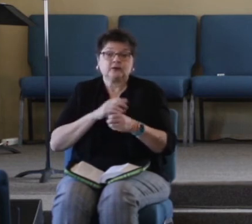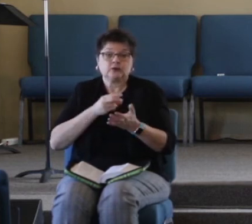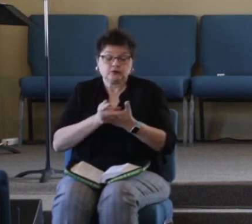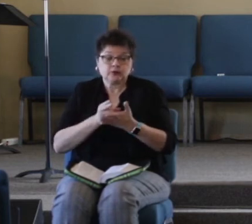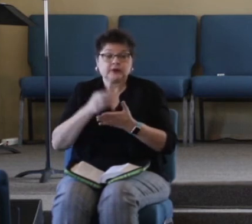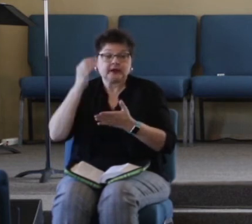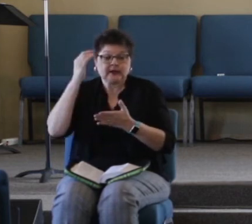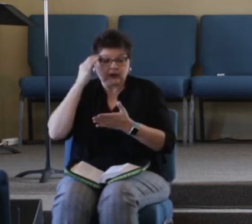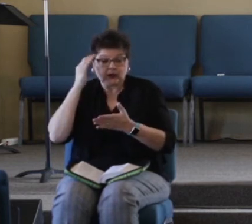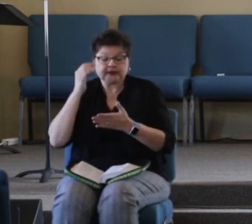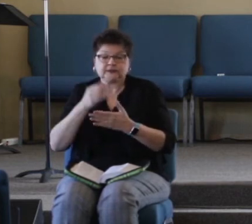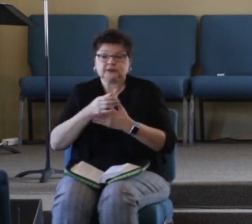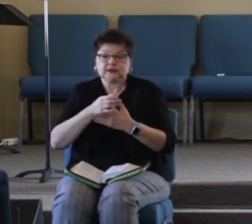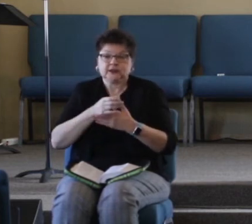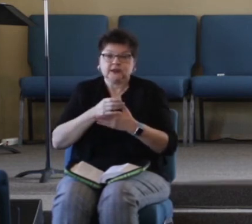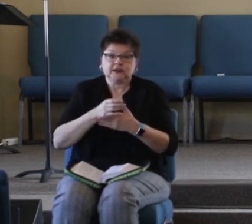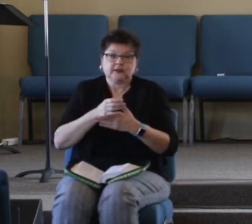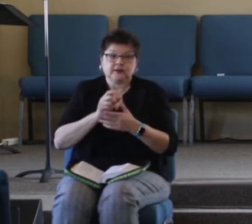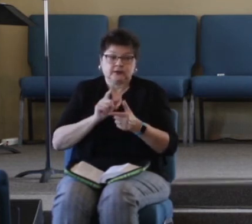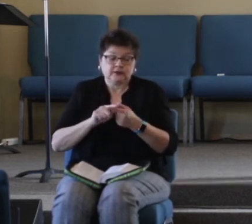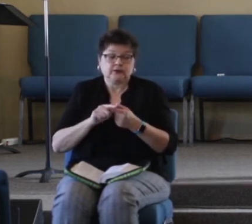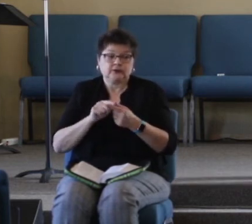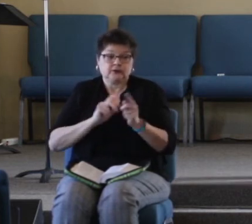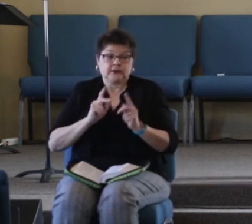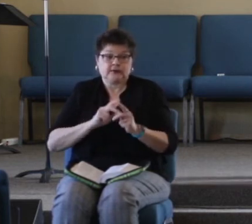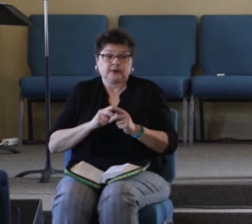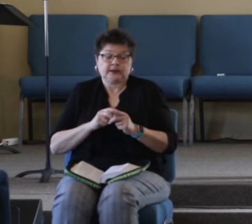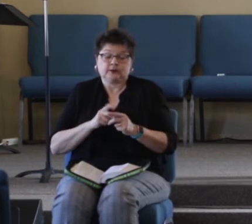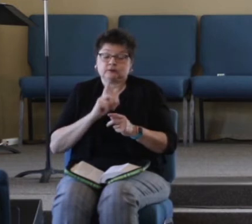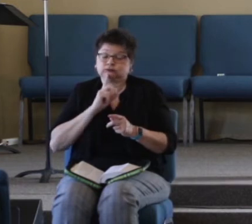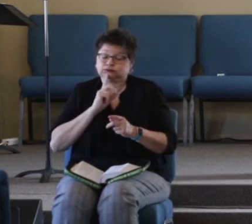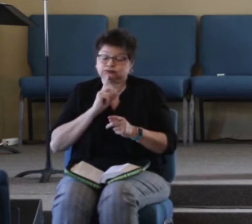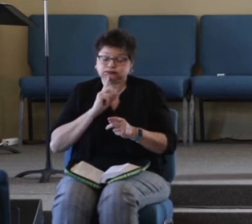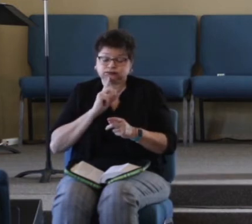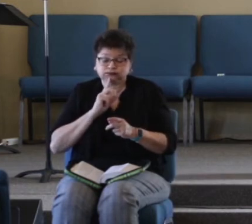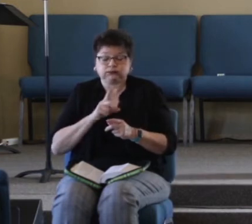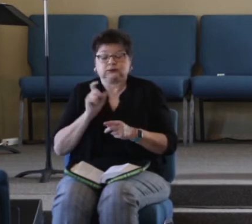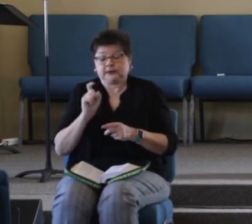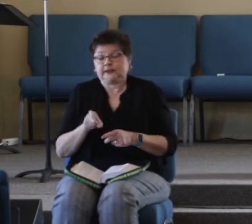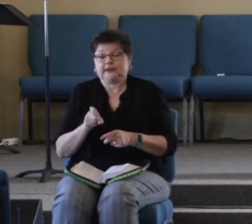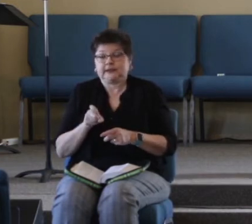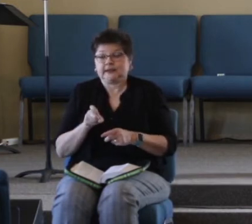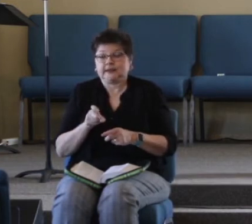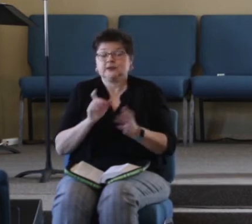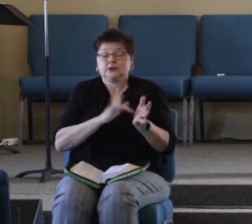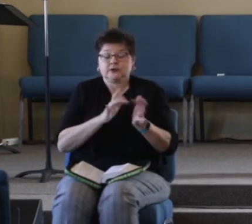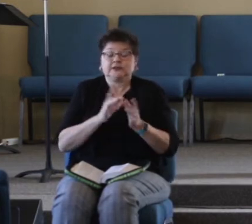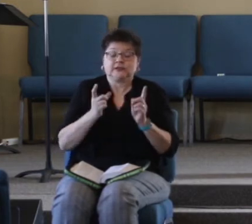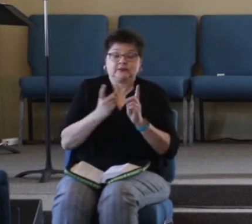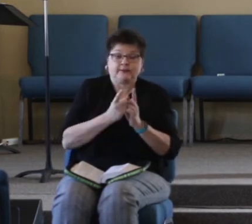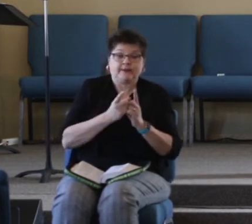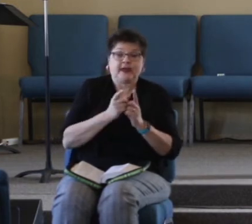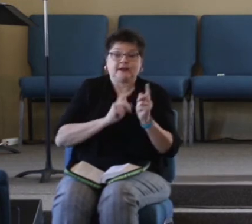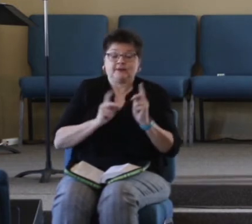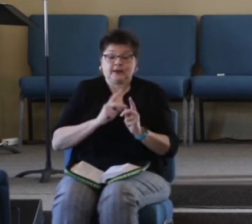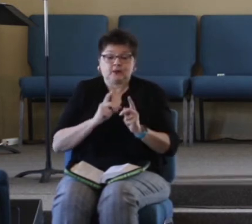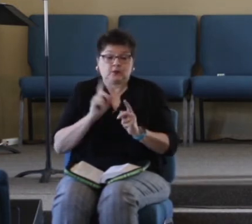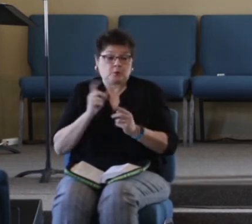people that so desperately needed it. So Jesus met the people right where they were, and a lot of them were